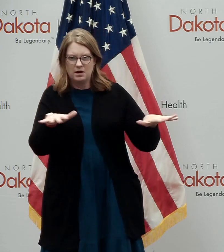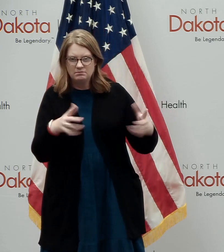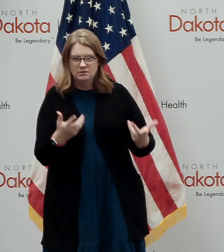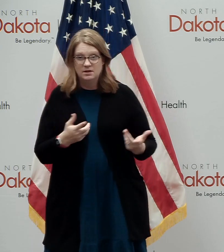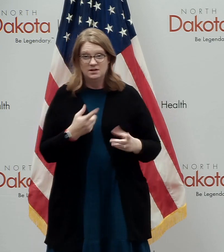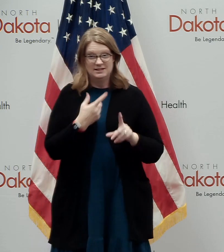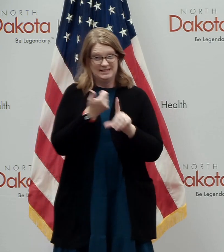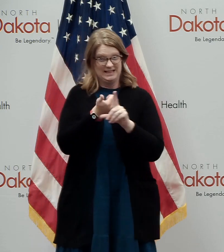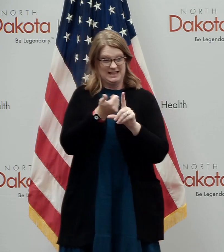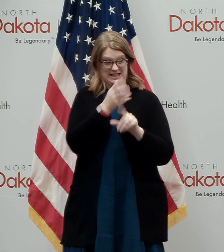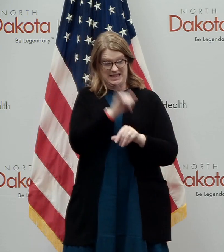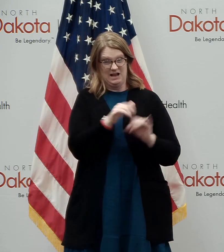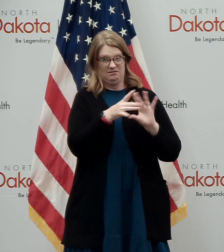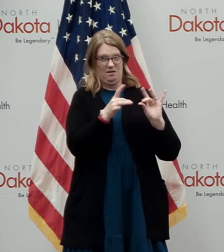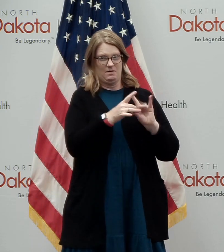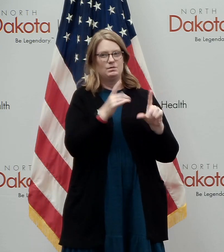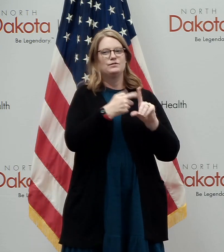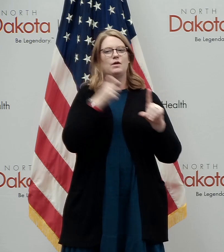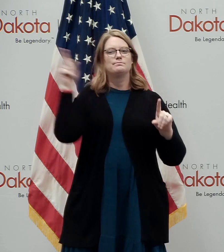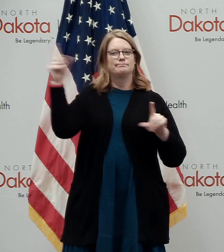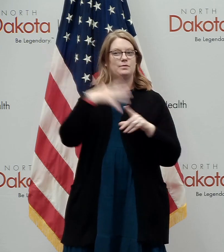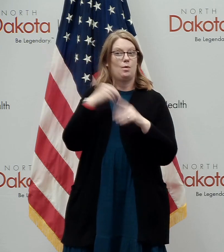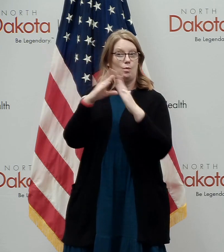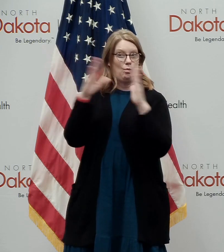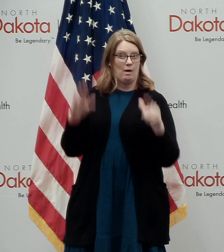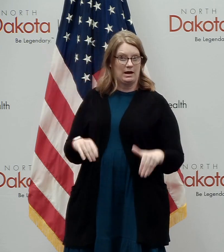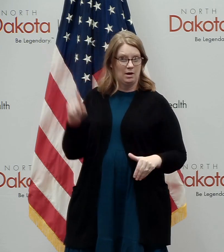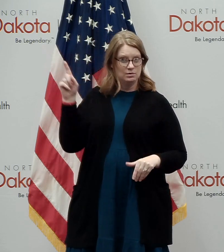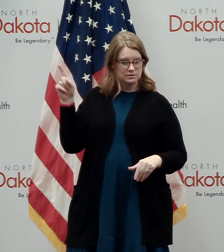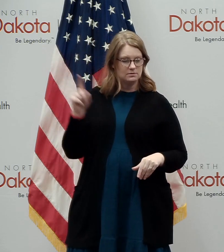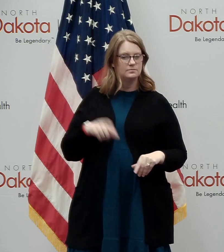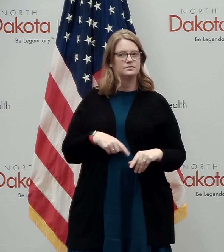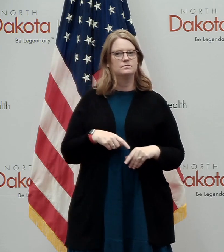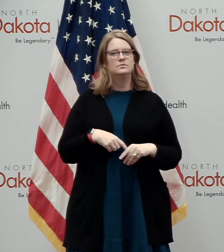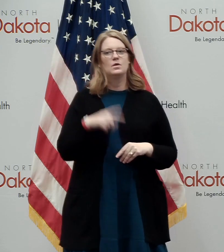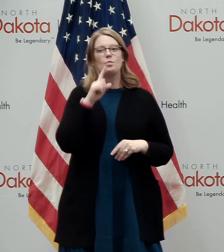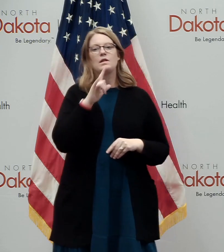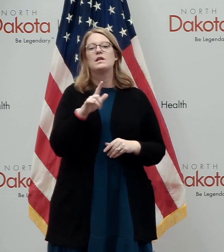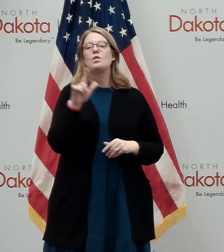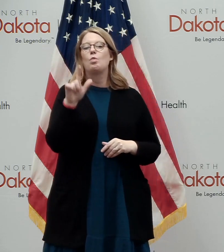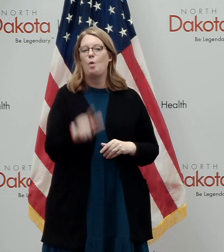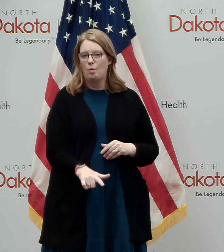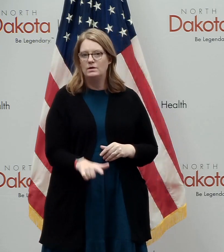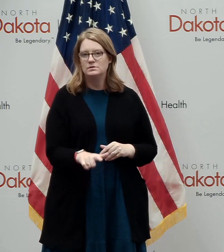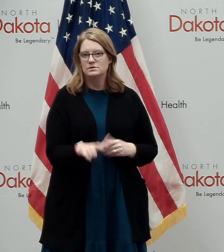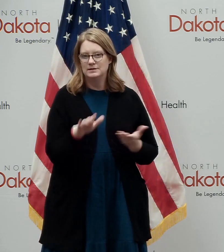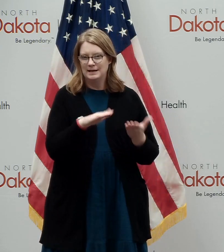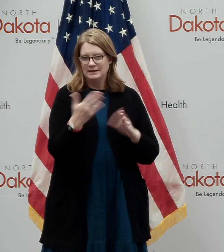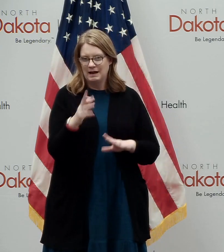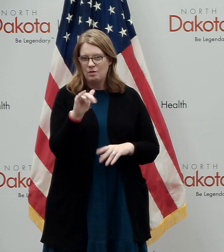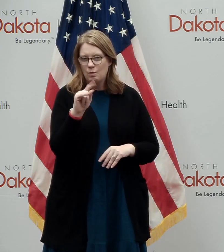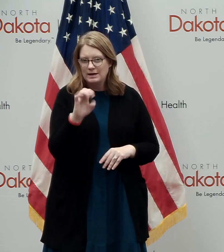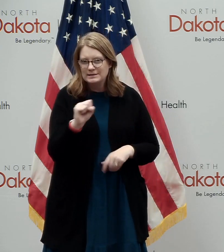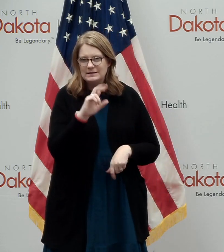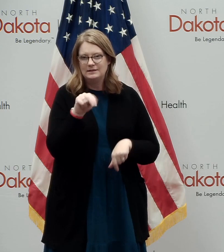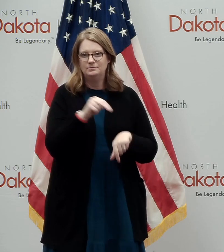direct from the White House. We have maintained one of the lowest case fatality rates in the nation at